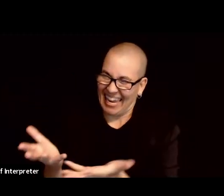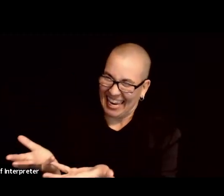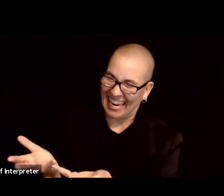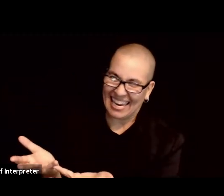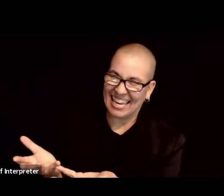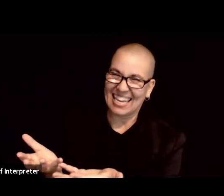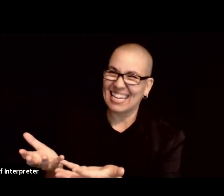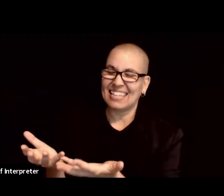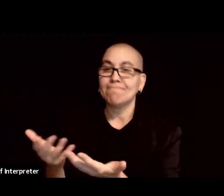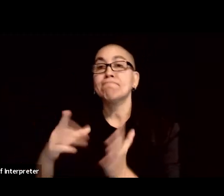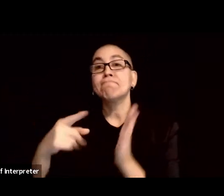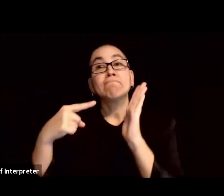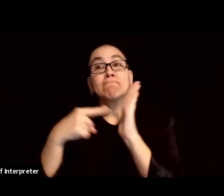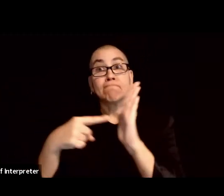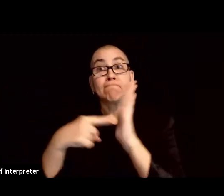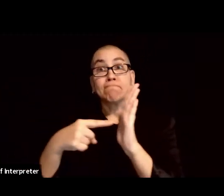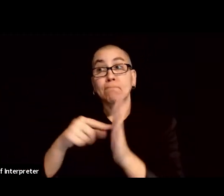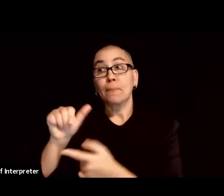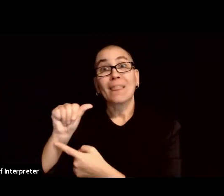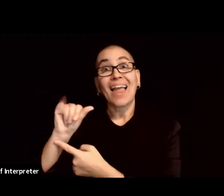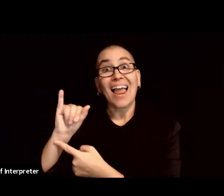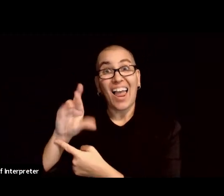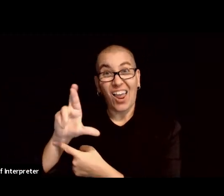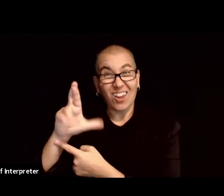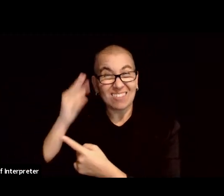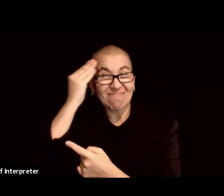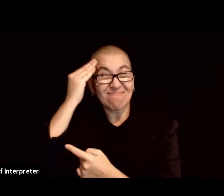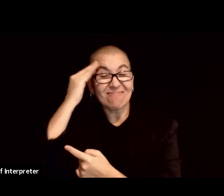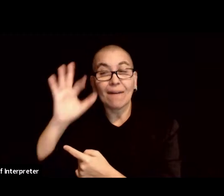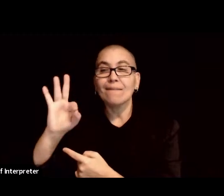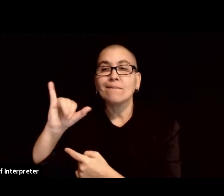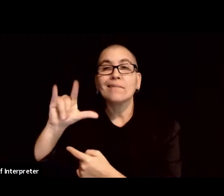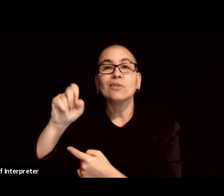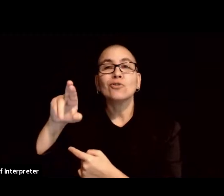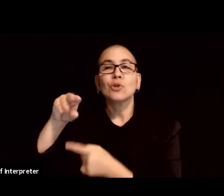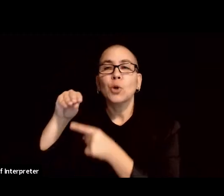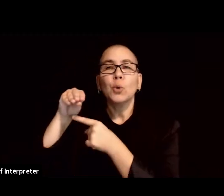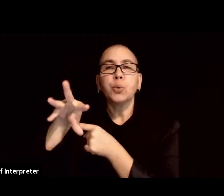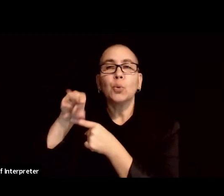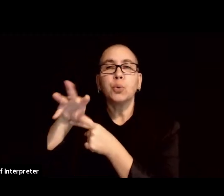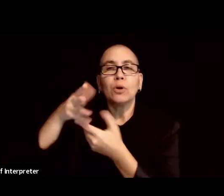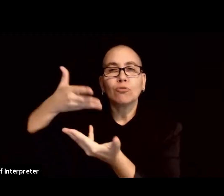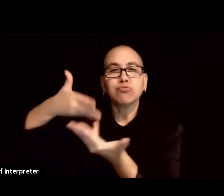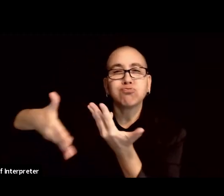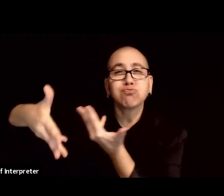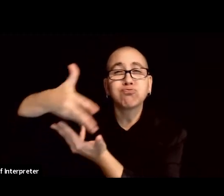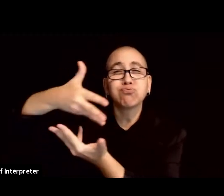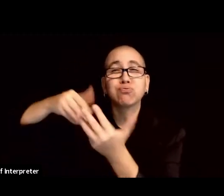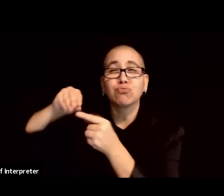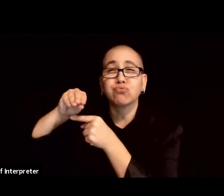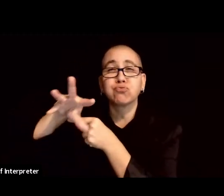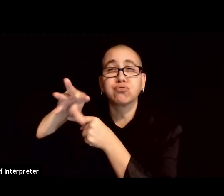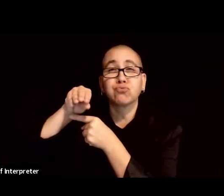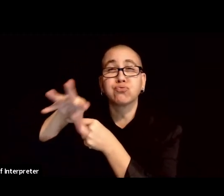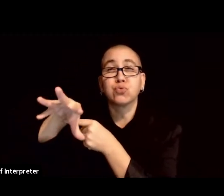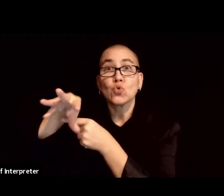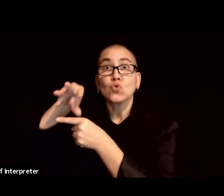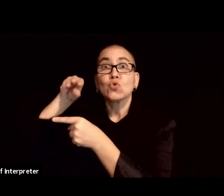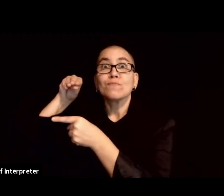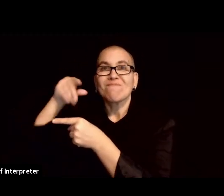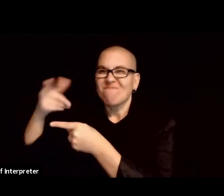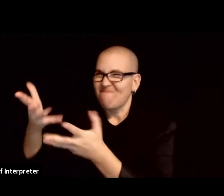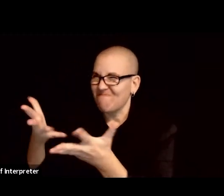airflow, to being able to isolate people easily. And so that puts a lot